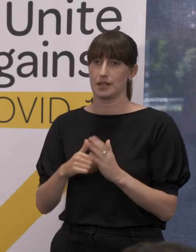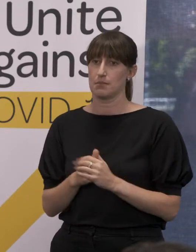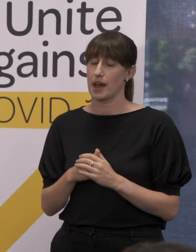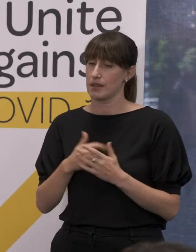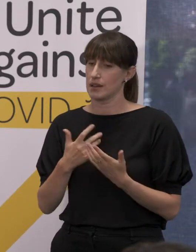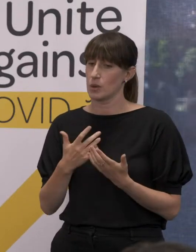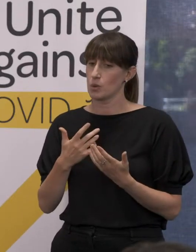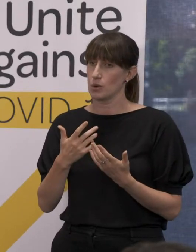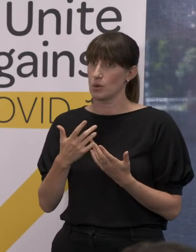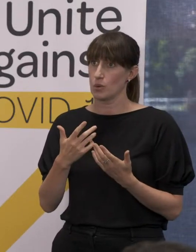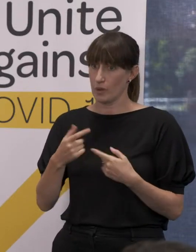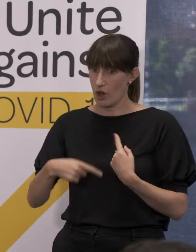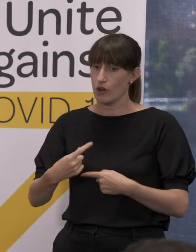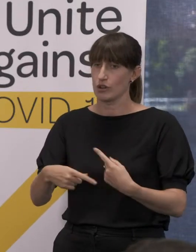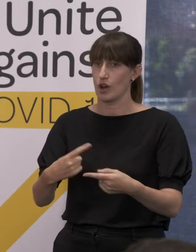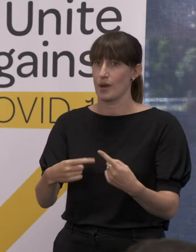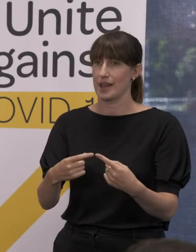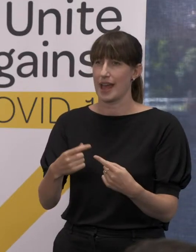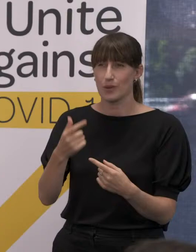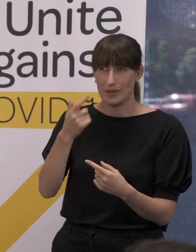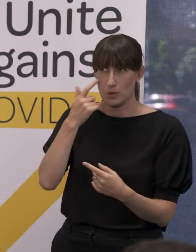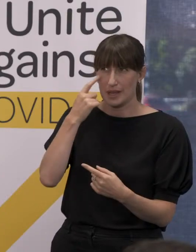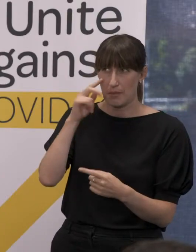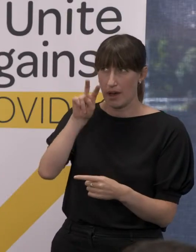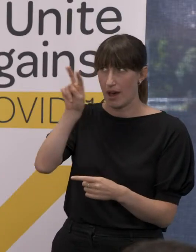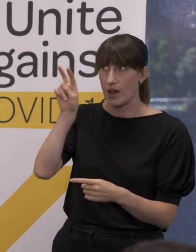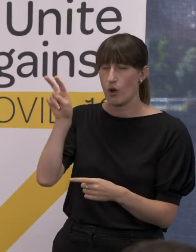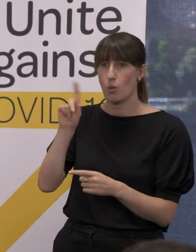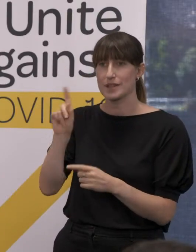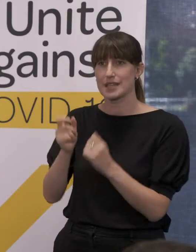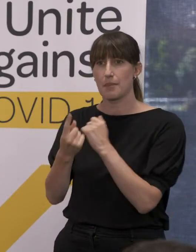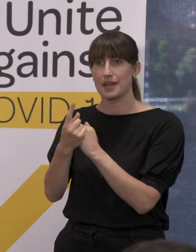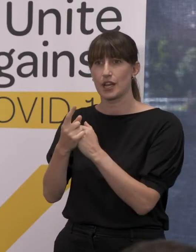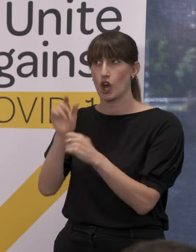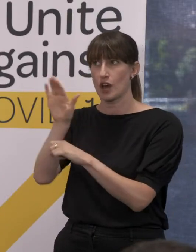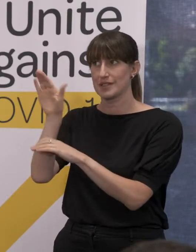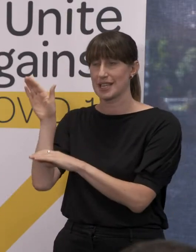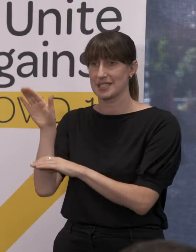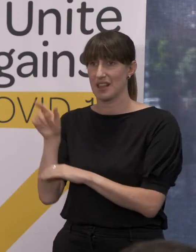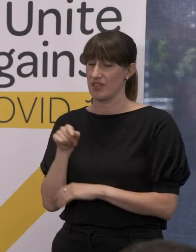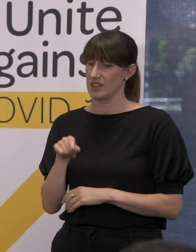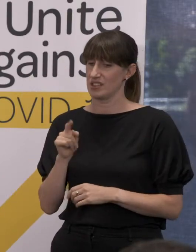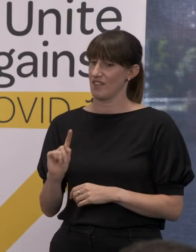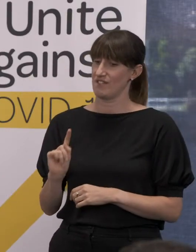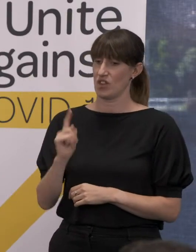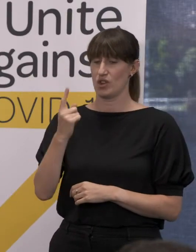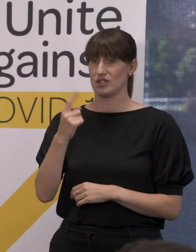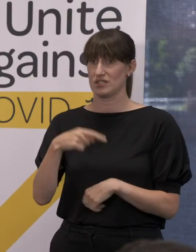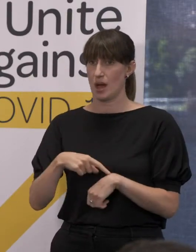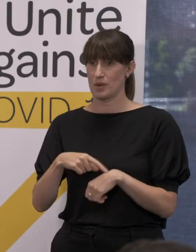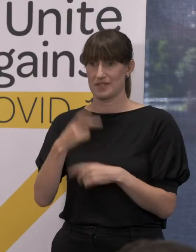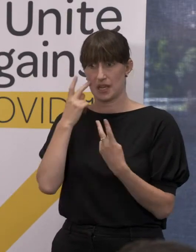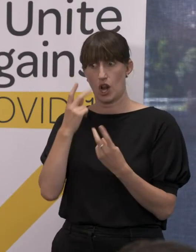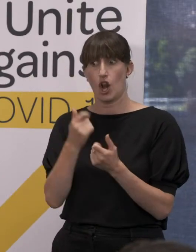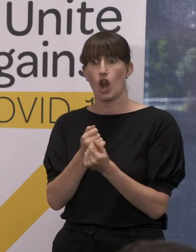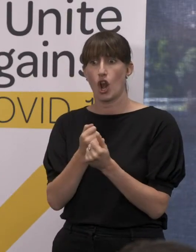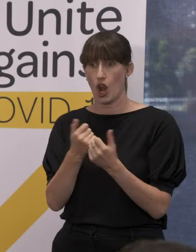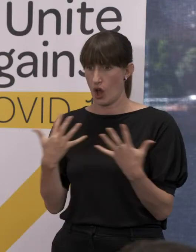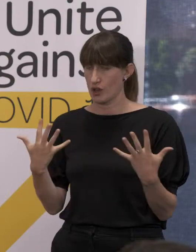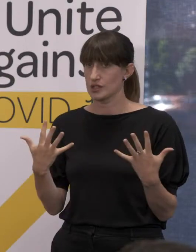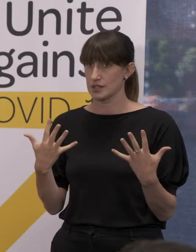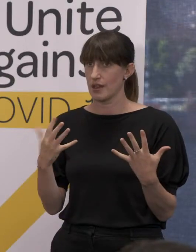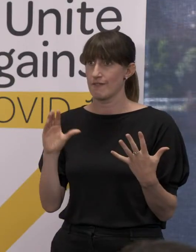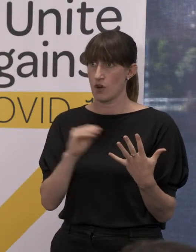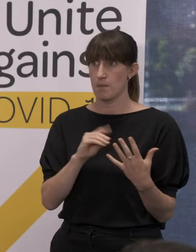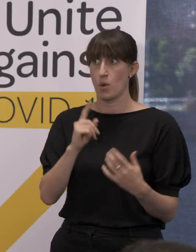happening globally. And in this case, this is a first where we're seeing really a high number of cases, in particular coming